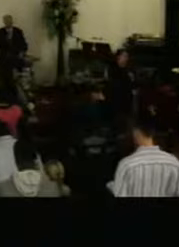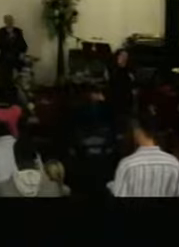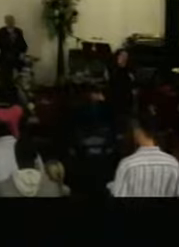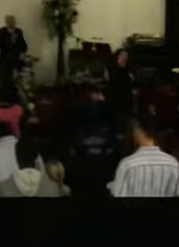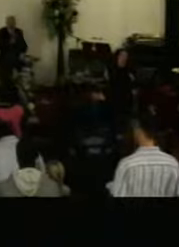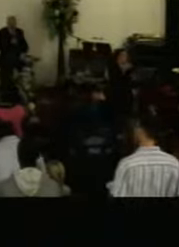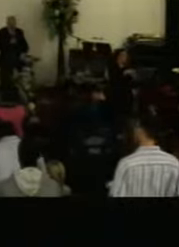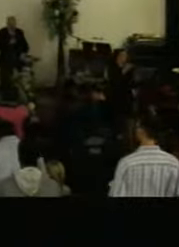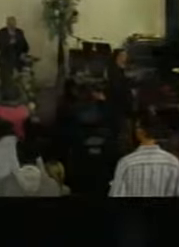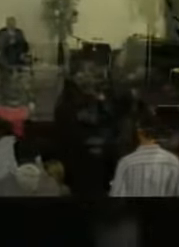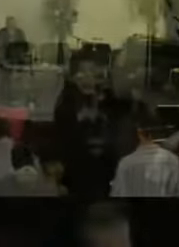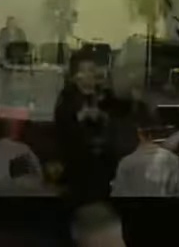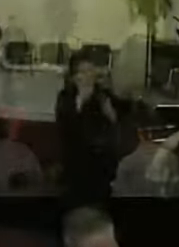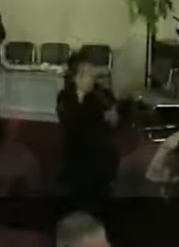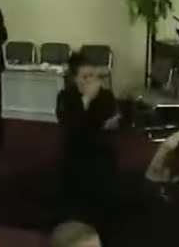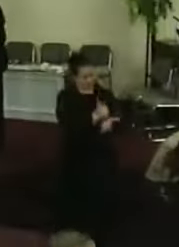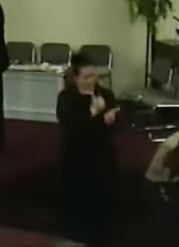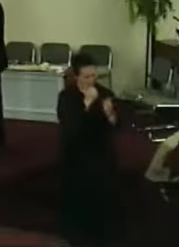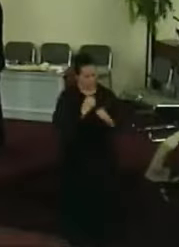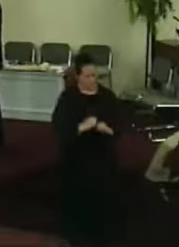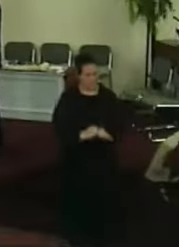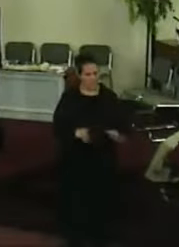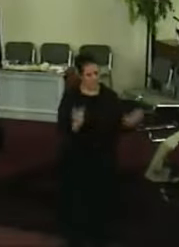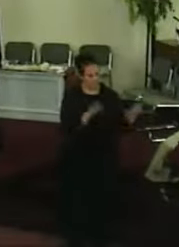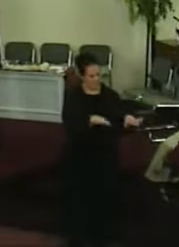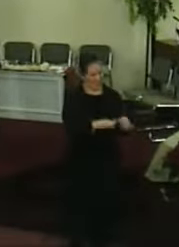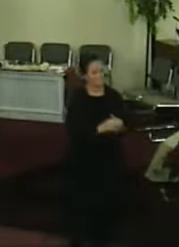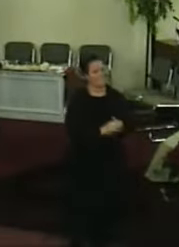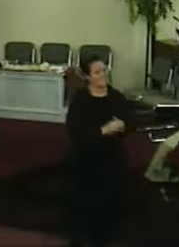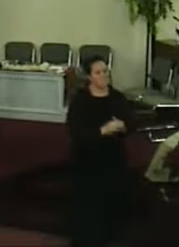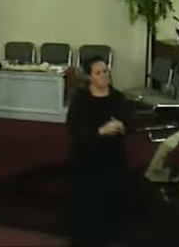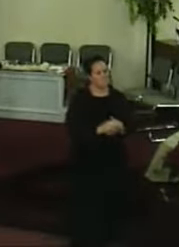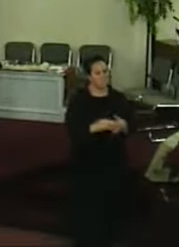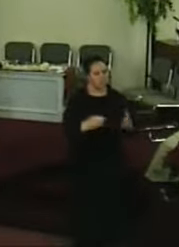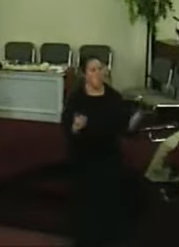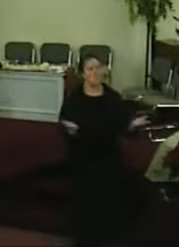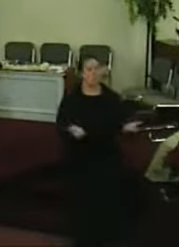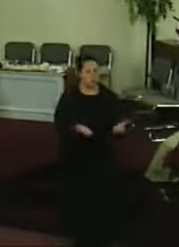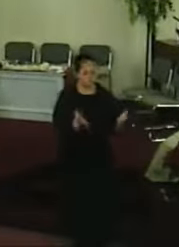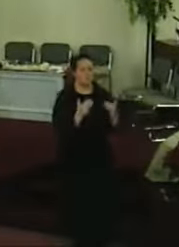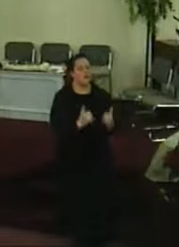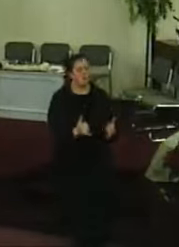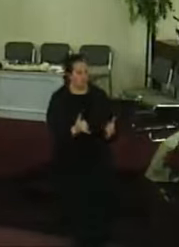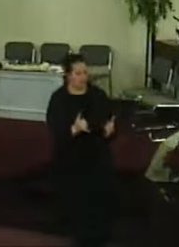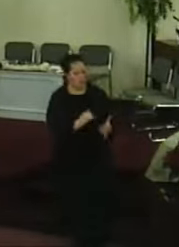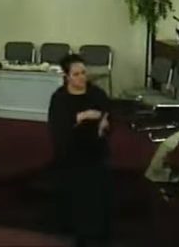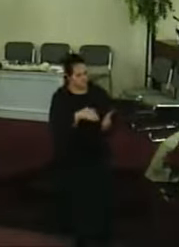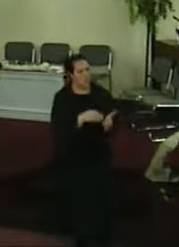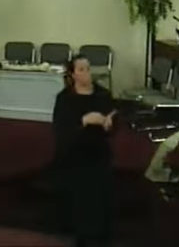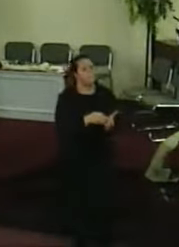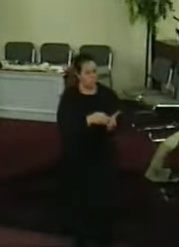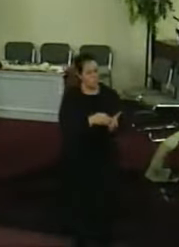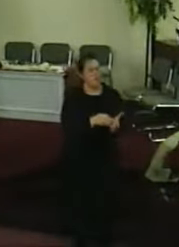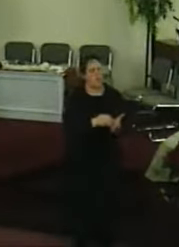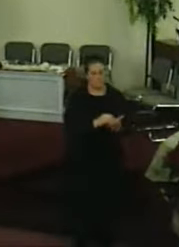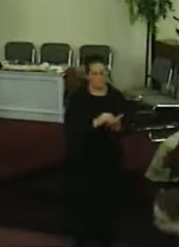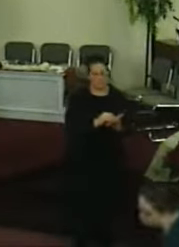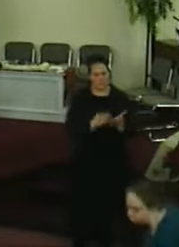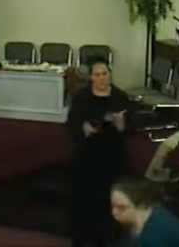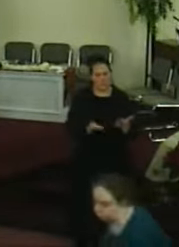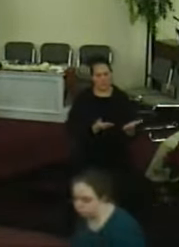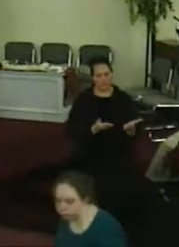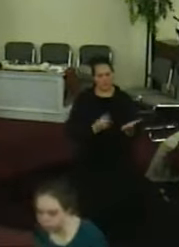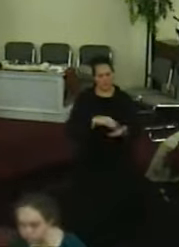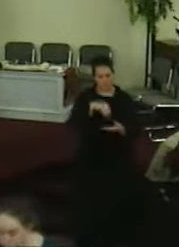Amen. You may be seated. Amen. And we're here tonight in service on a midweek service because we learn